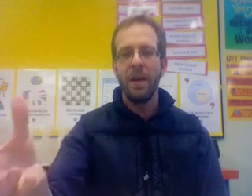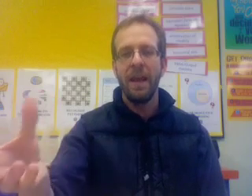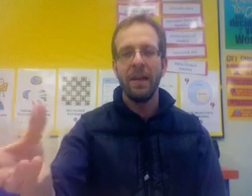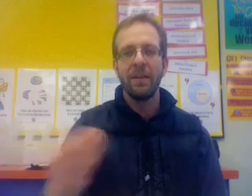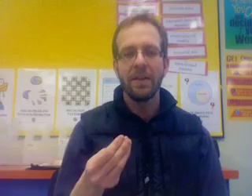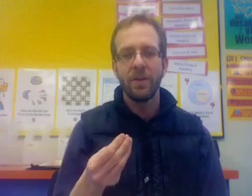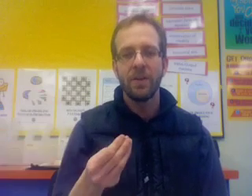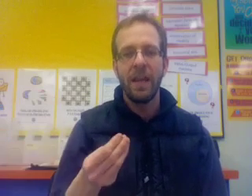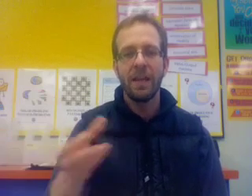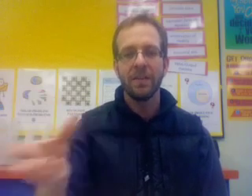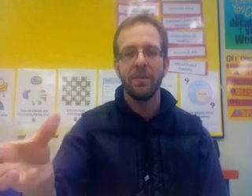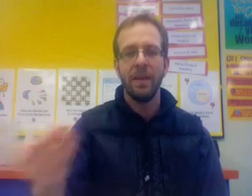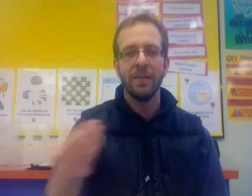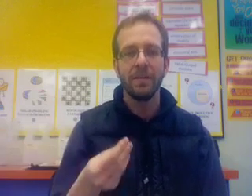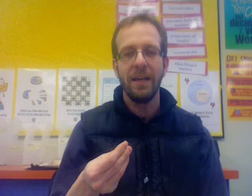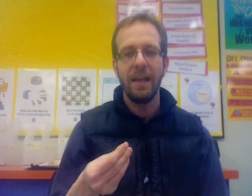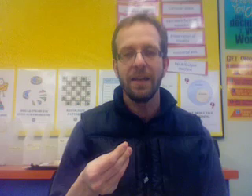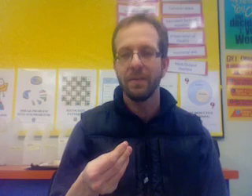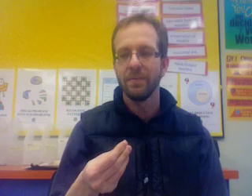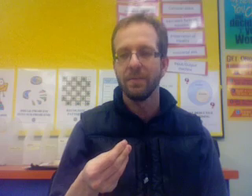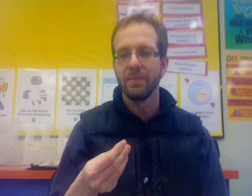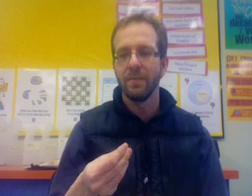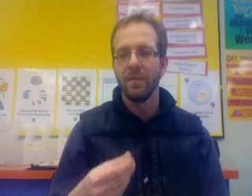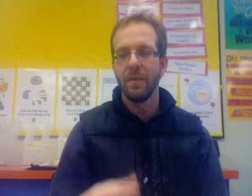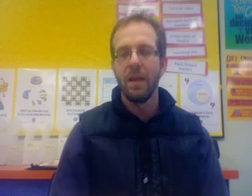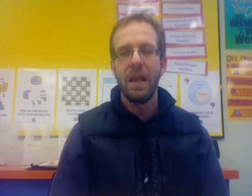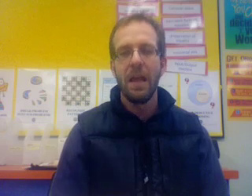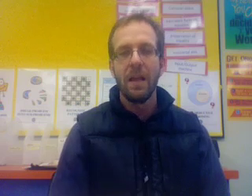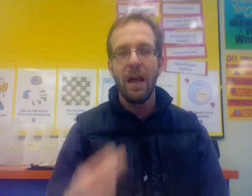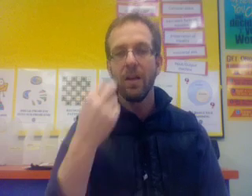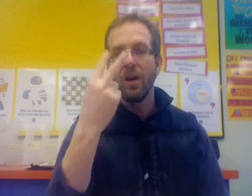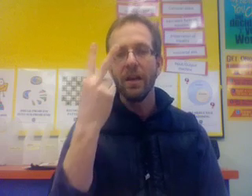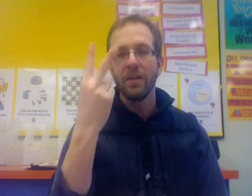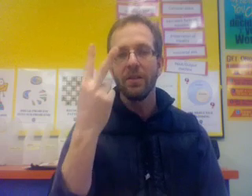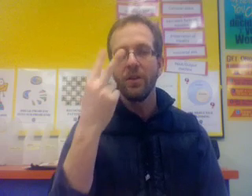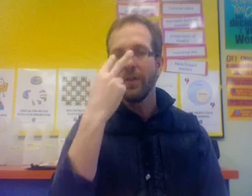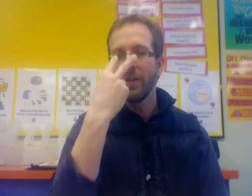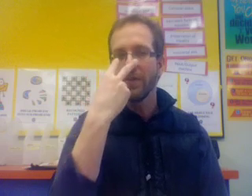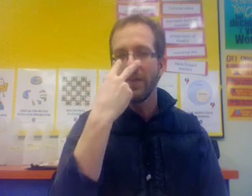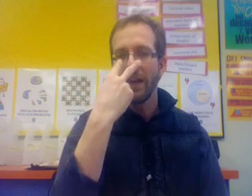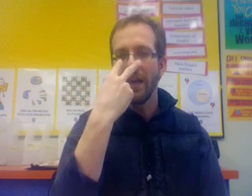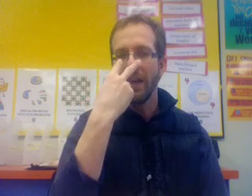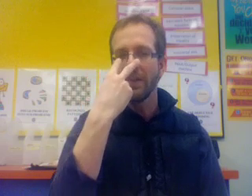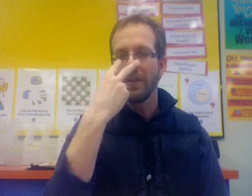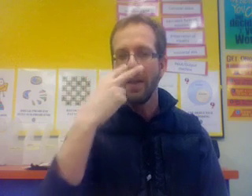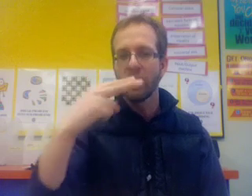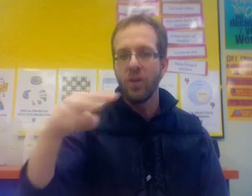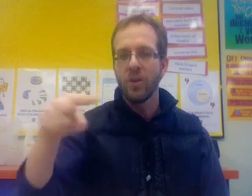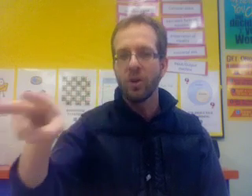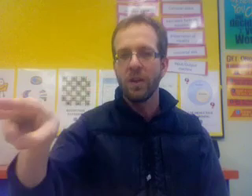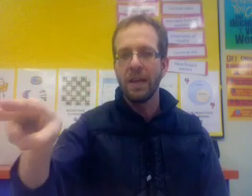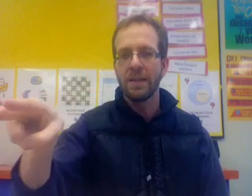hand and as if you're taking something. Take. A look, two fingers to the eyes, and show that you're looking at